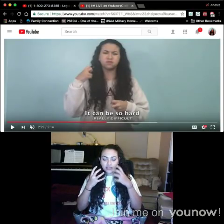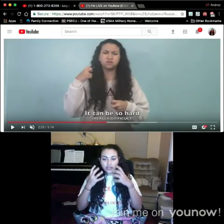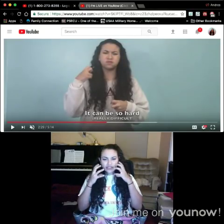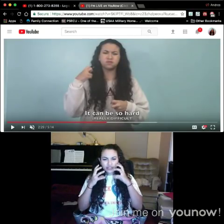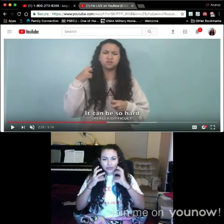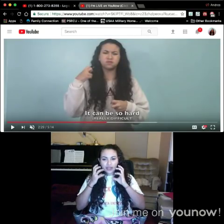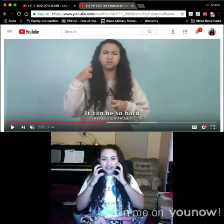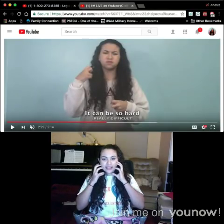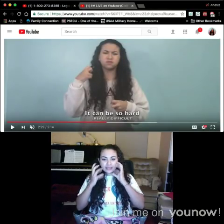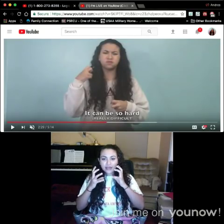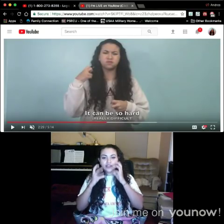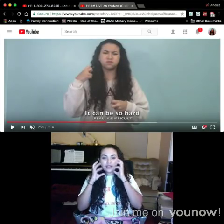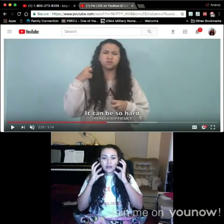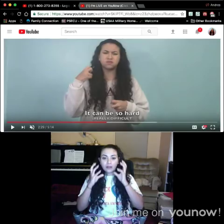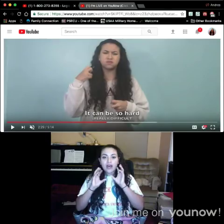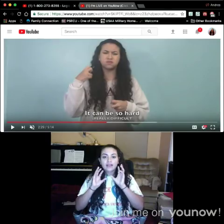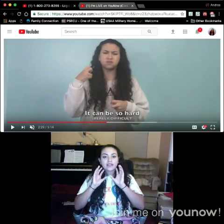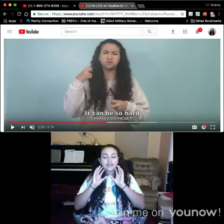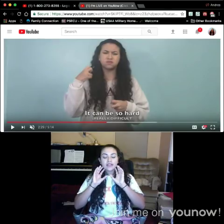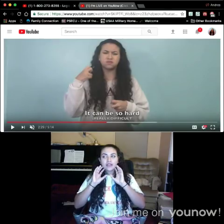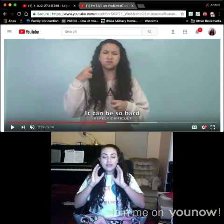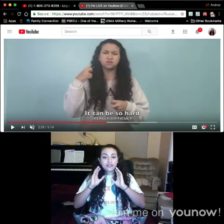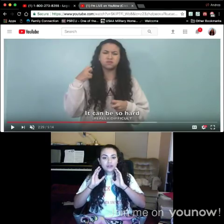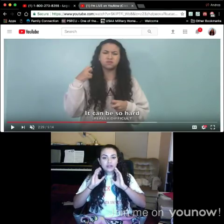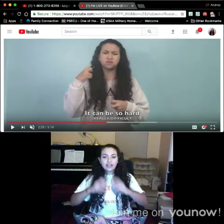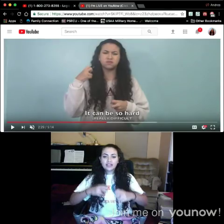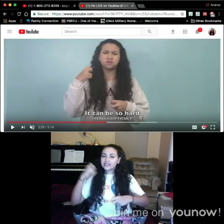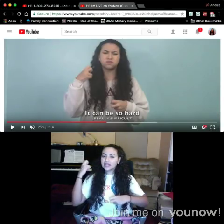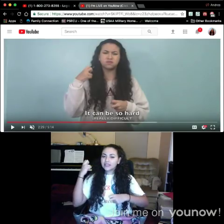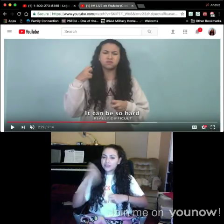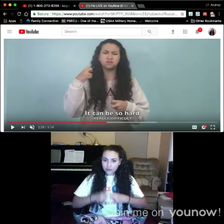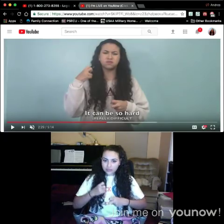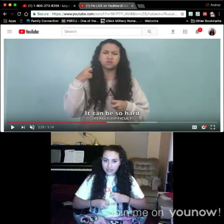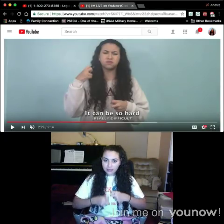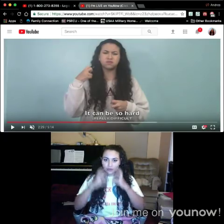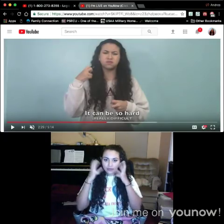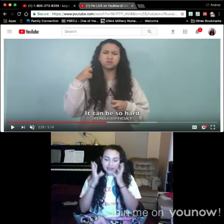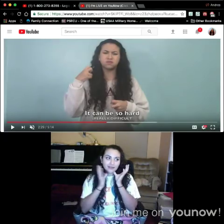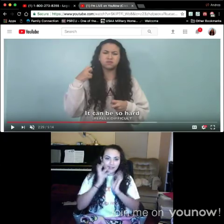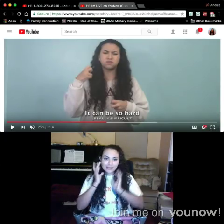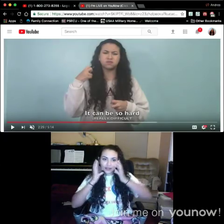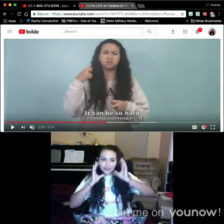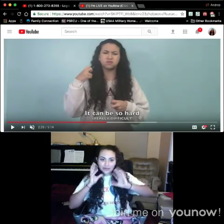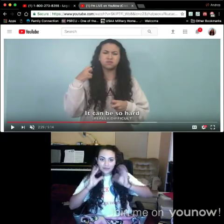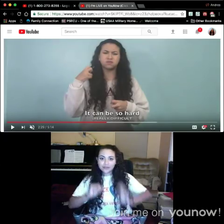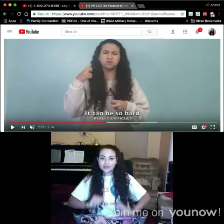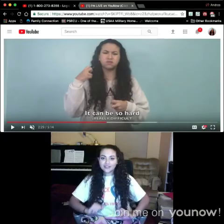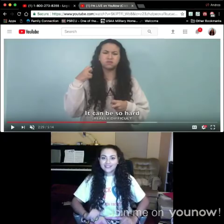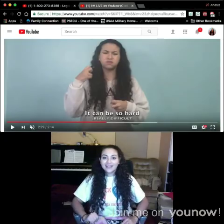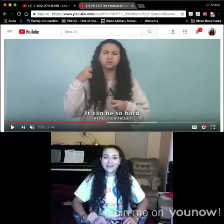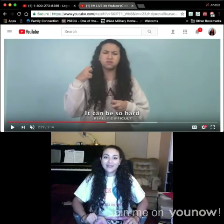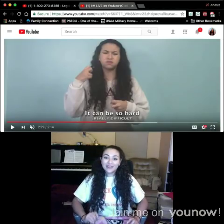face to show that like exaggerated a lot facial. And then I signed difficult again, but with my exaggeration